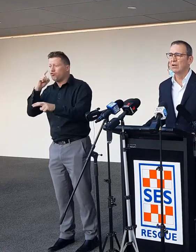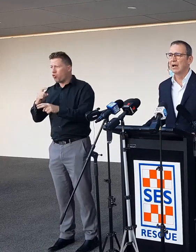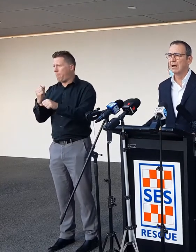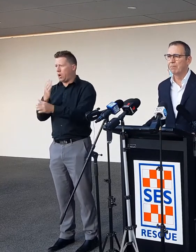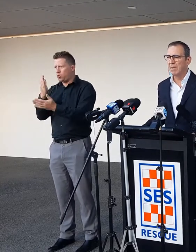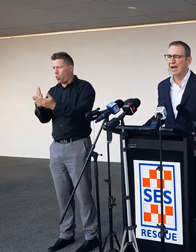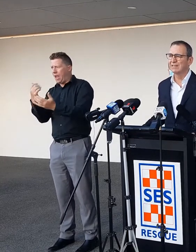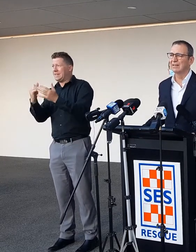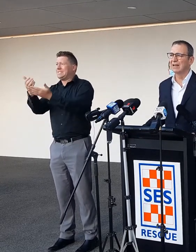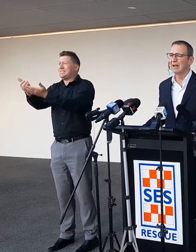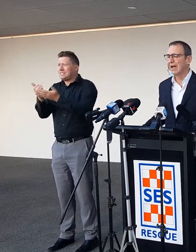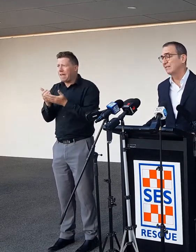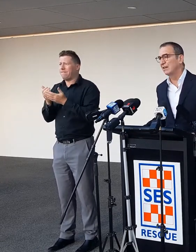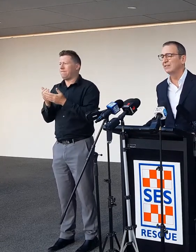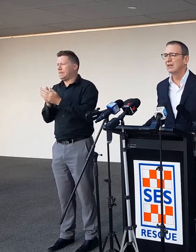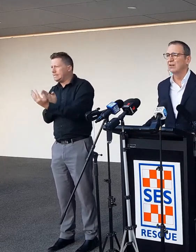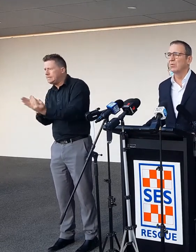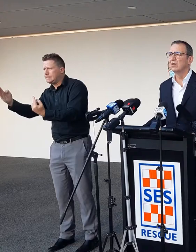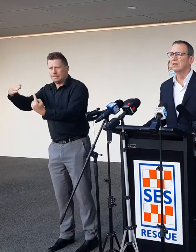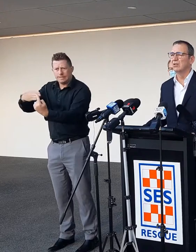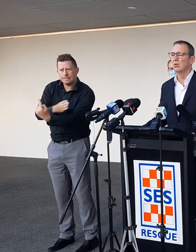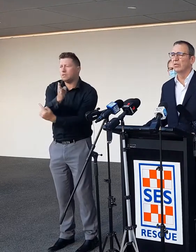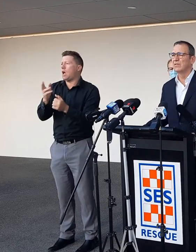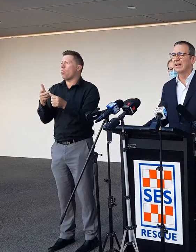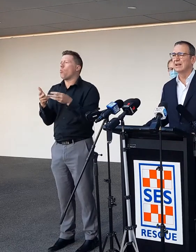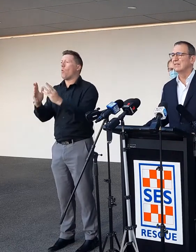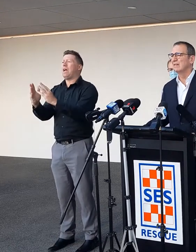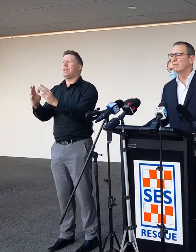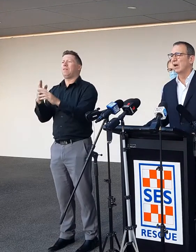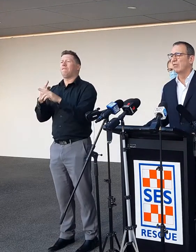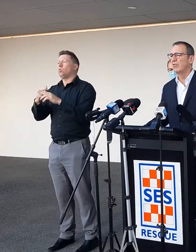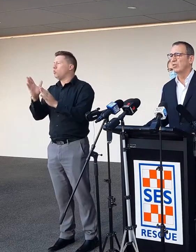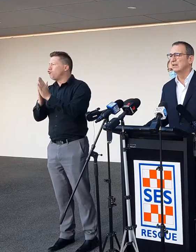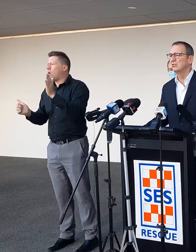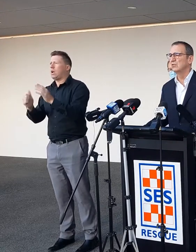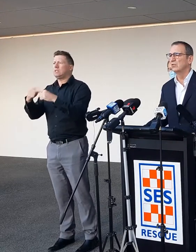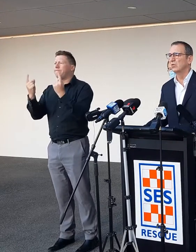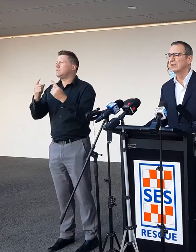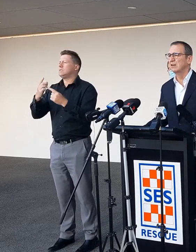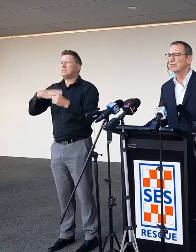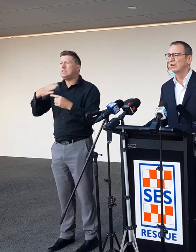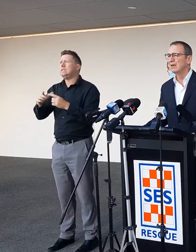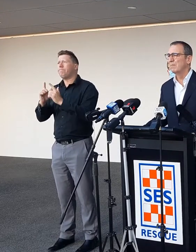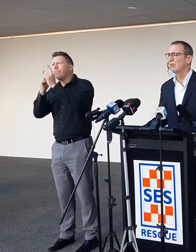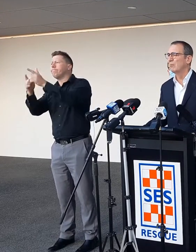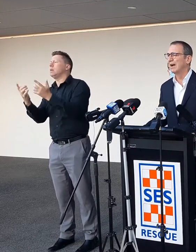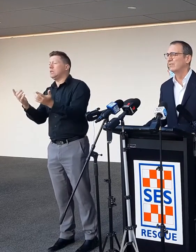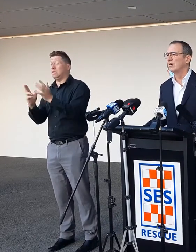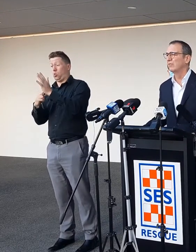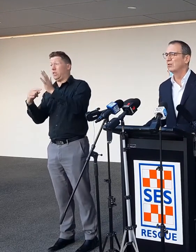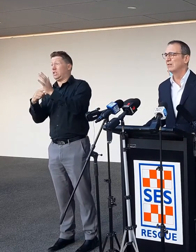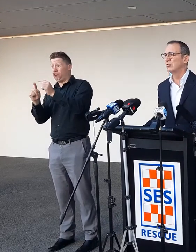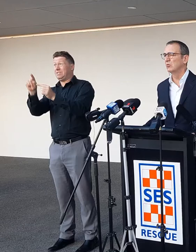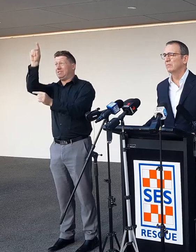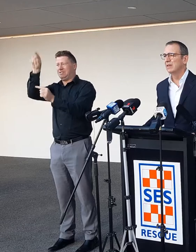safe passing access, I suppose, to the north of the state and then further into the Northern Territory, but it remains